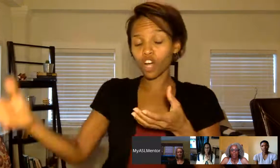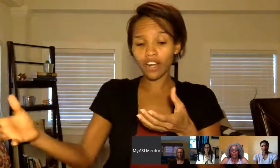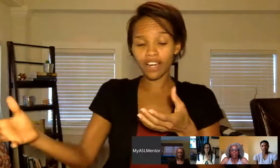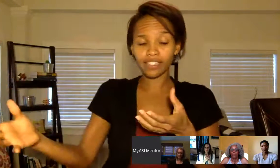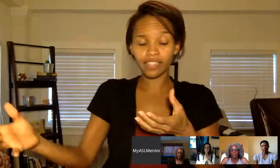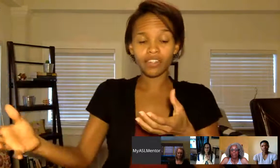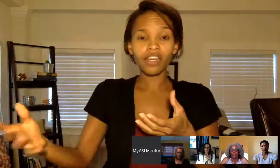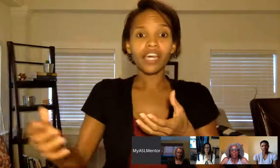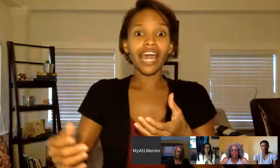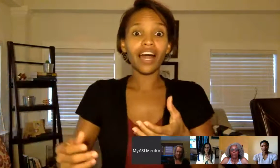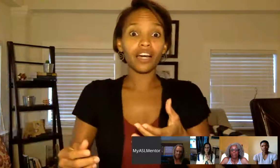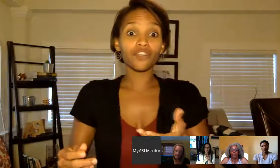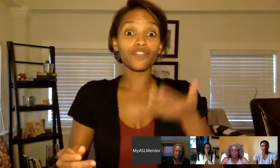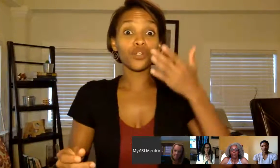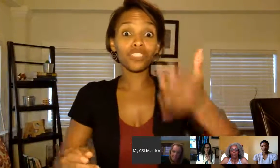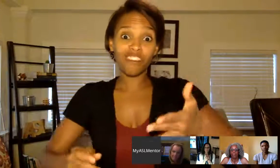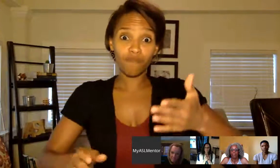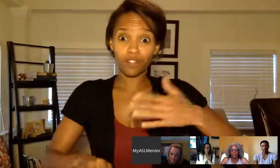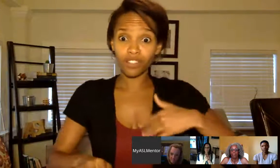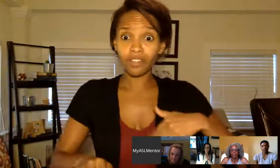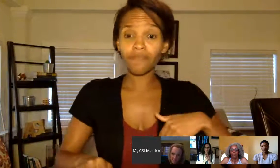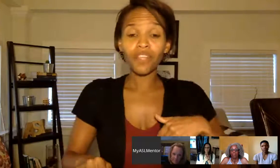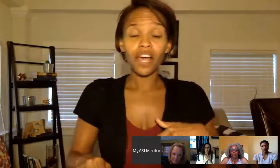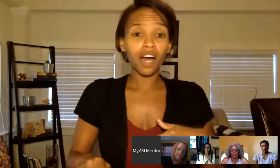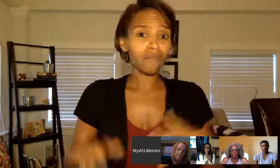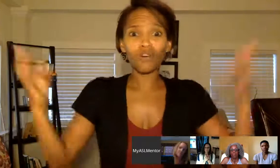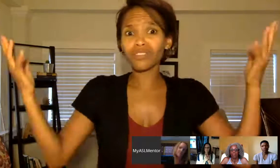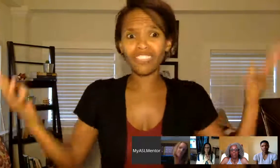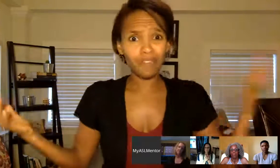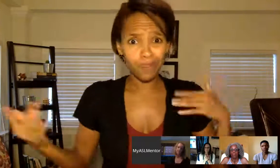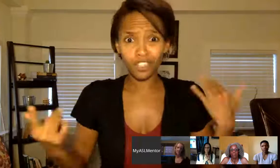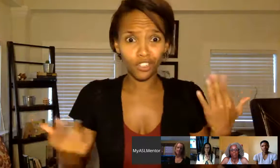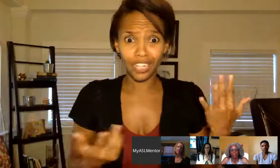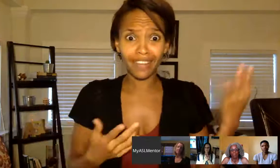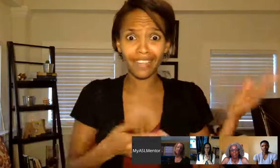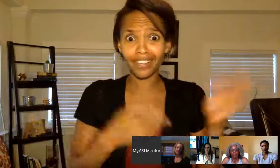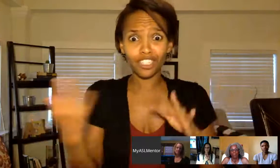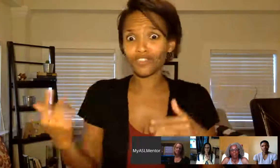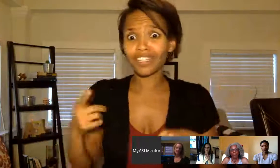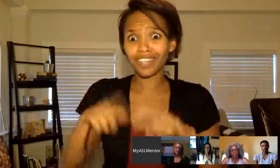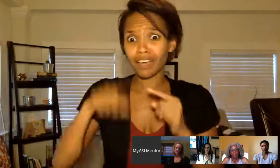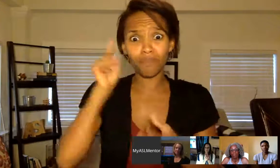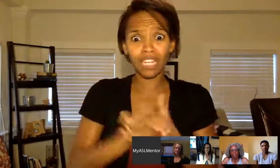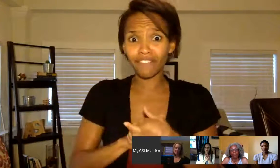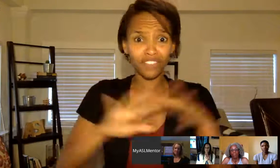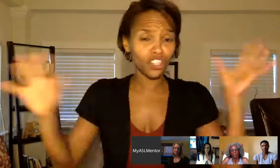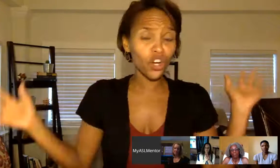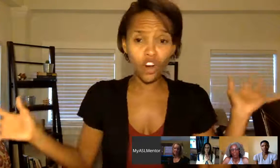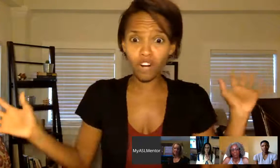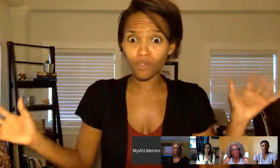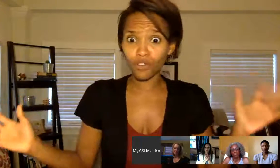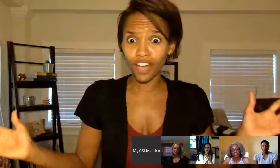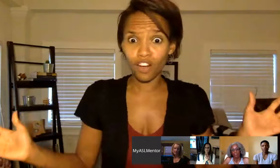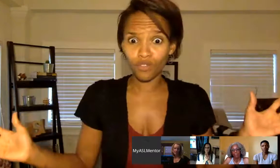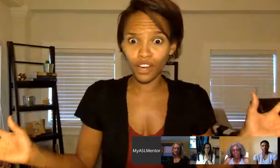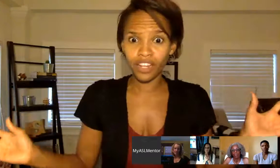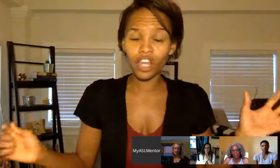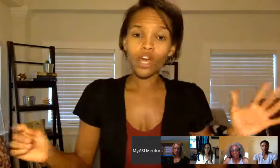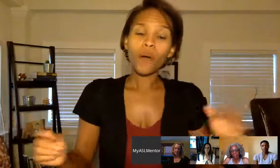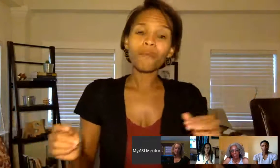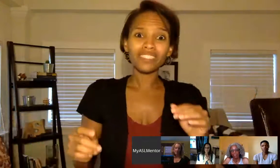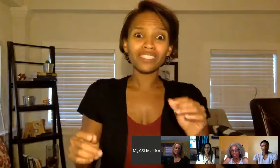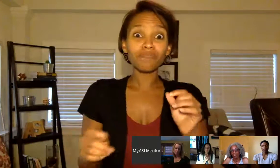to a car accident to a deaf person, most deaf people understand the English phrase "can't believe." No harm, no foul,